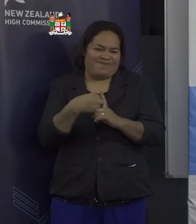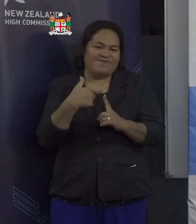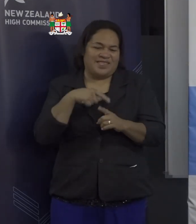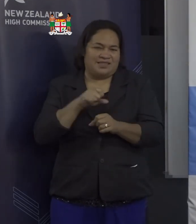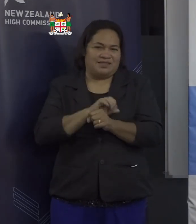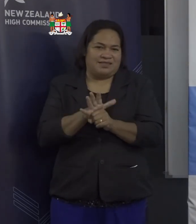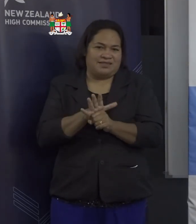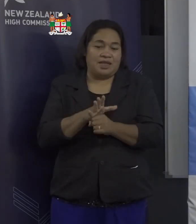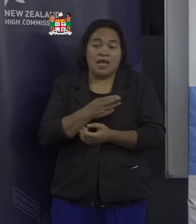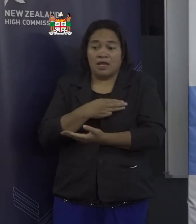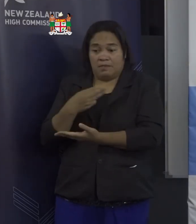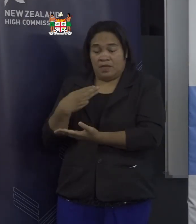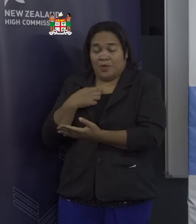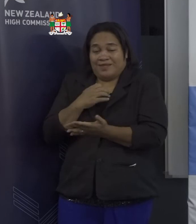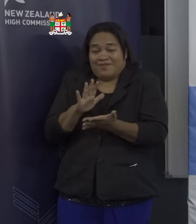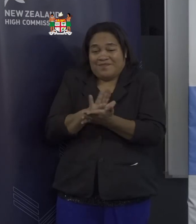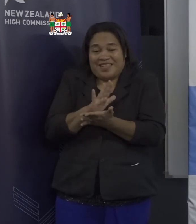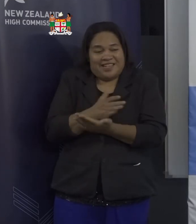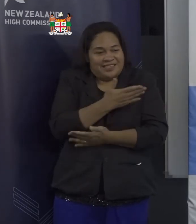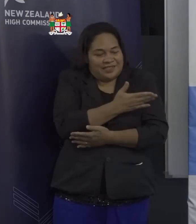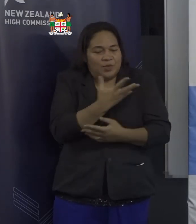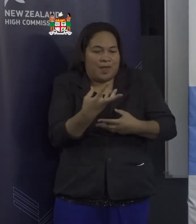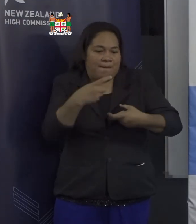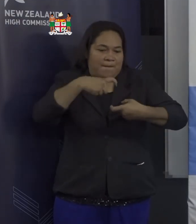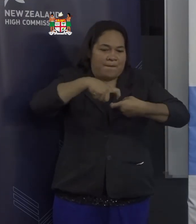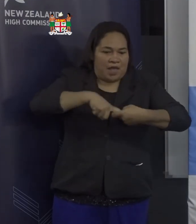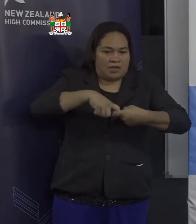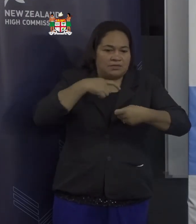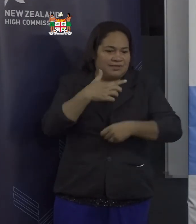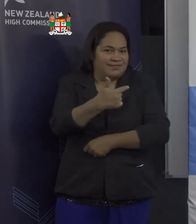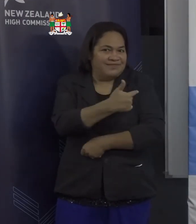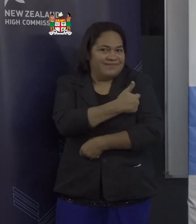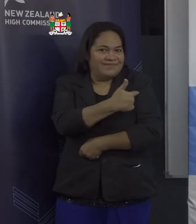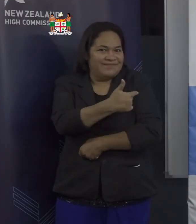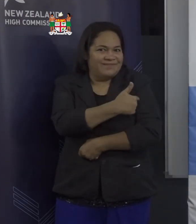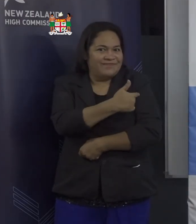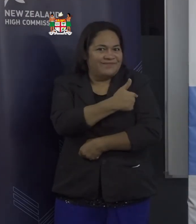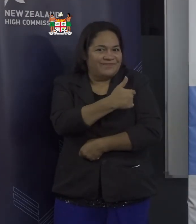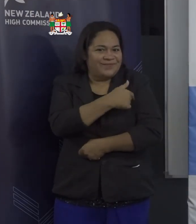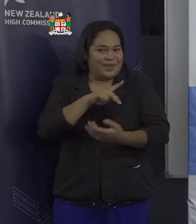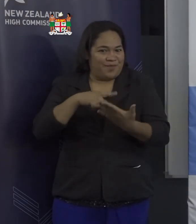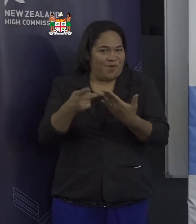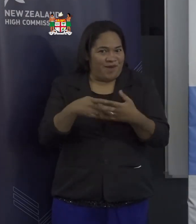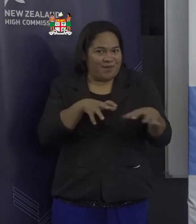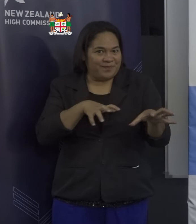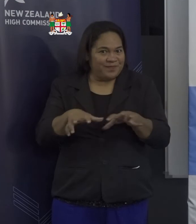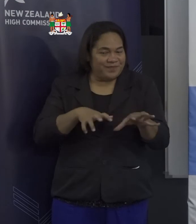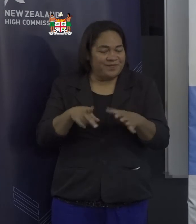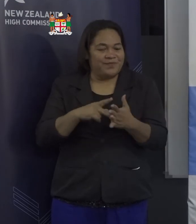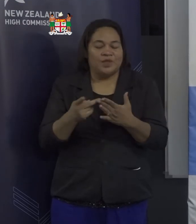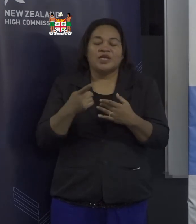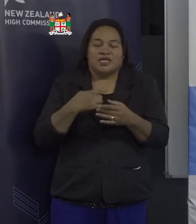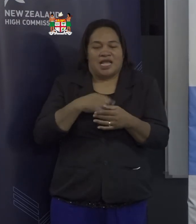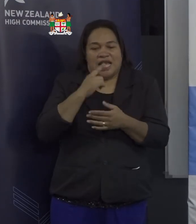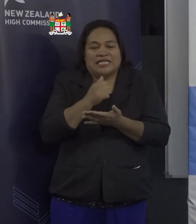Ministers noted, we've been very, very pleased to be a partner with Fiji in vaccine diplomacy and in being able to assist in